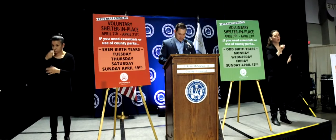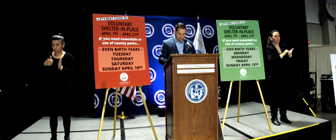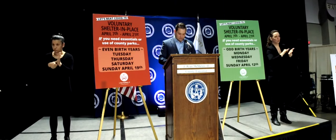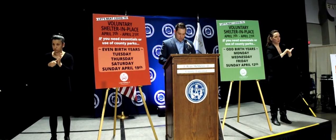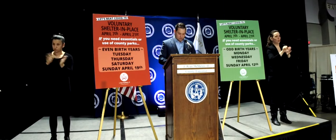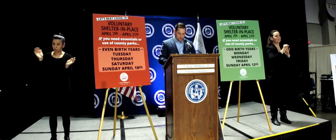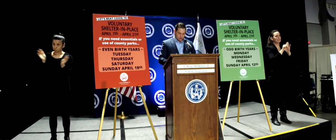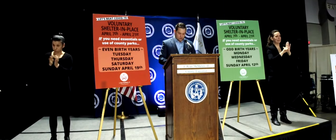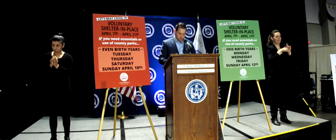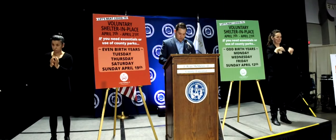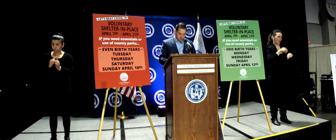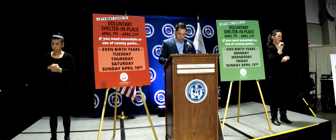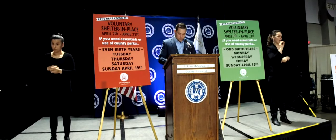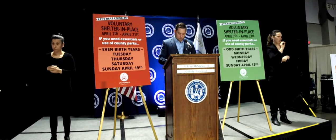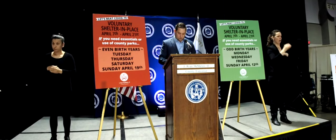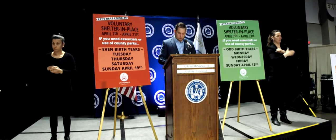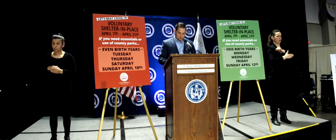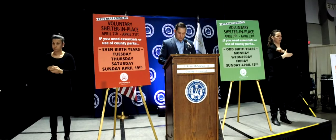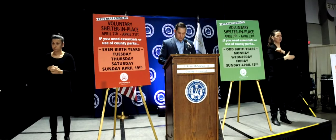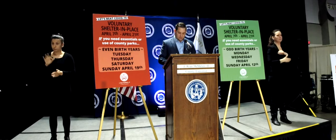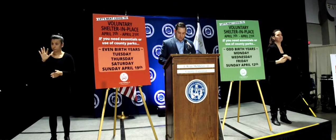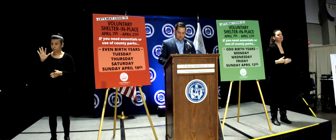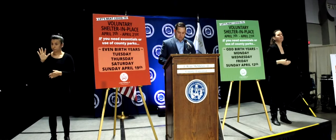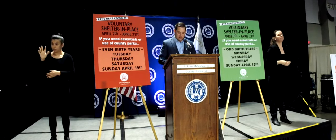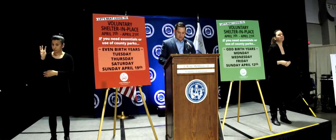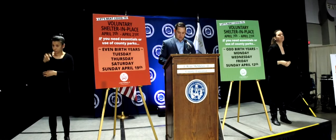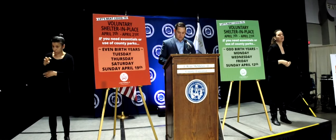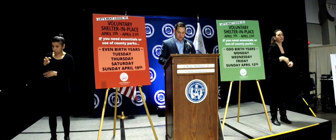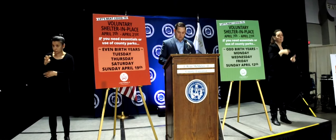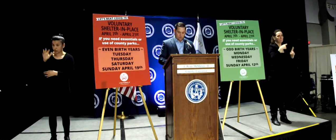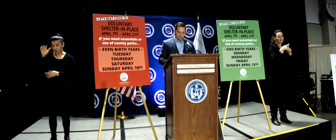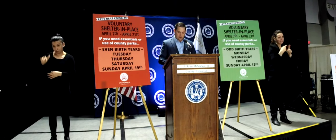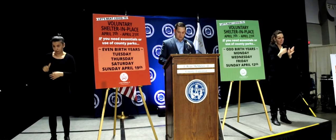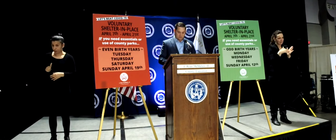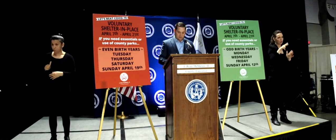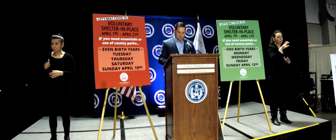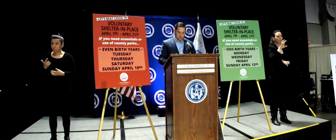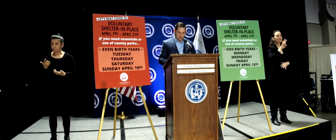4,970 tests have been returned, with 377 positive and